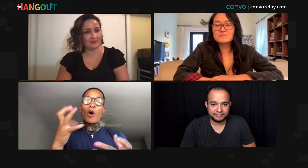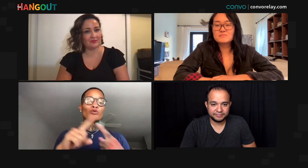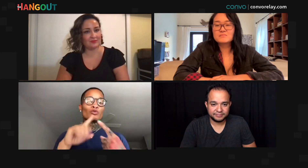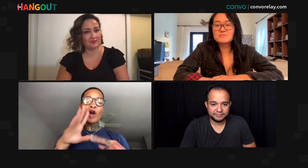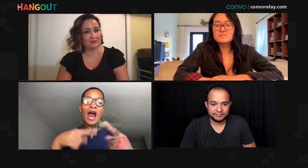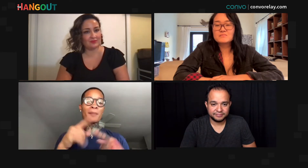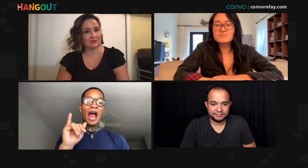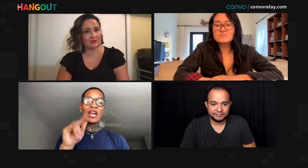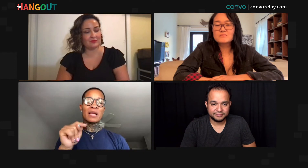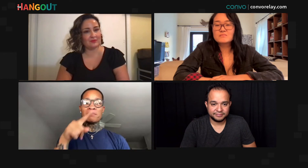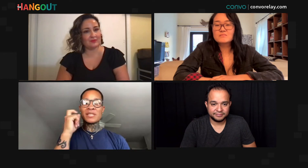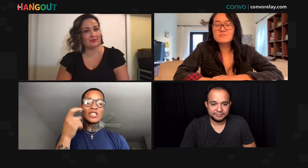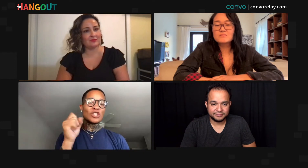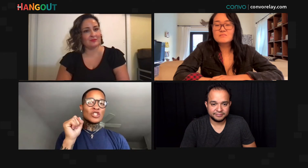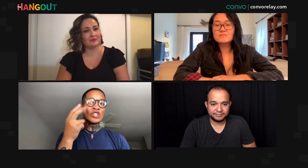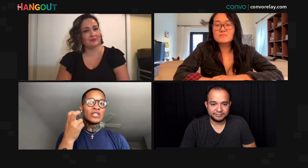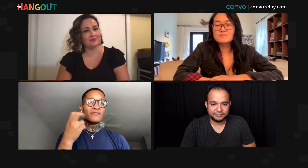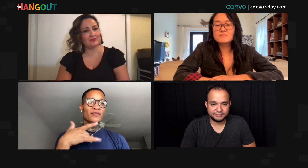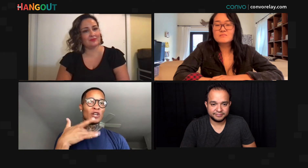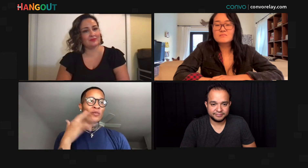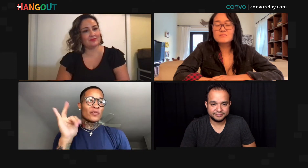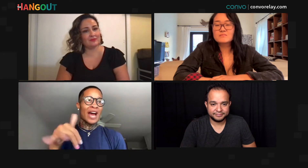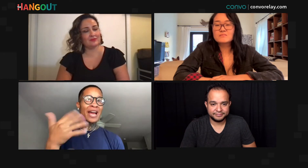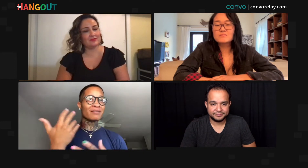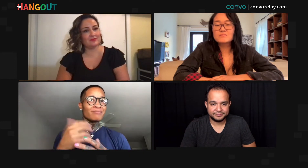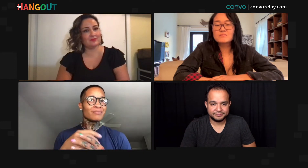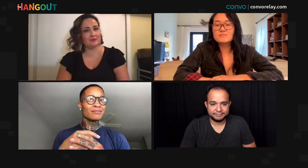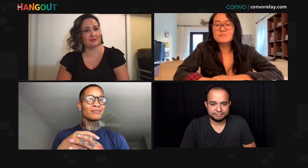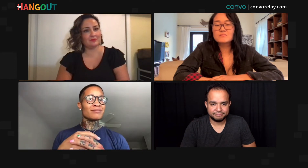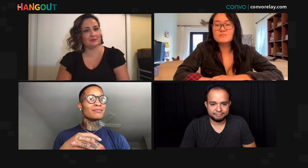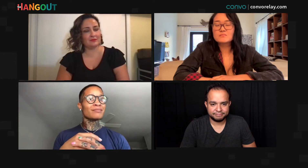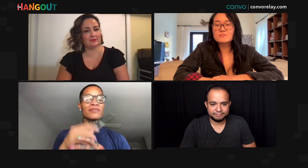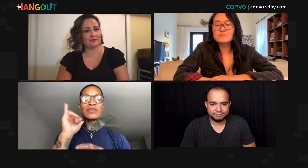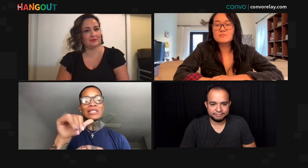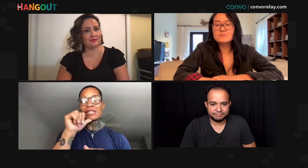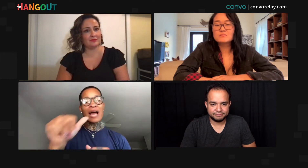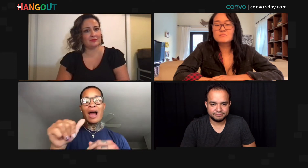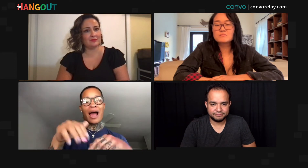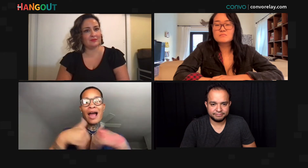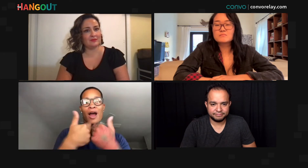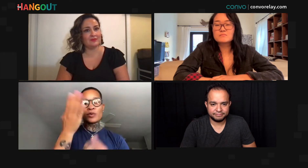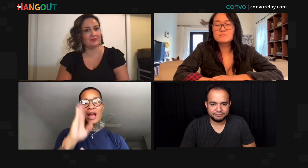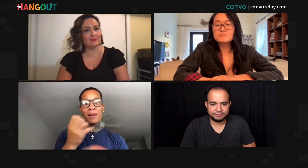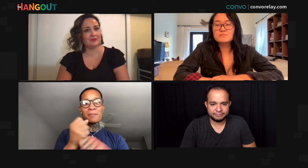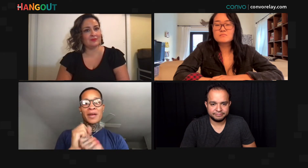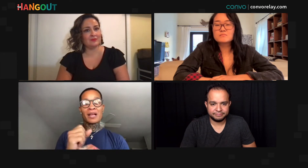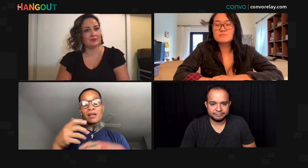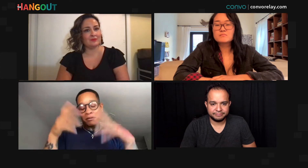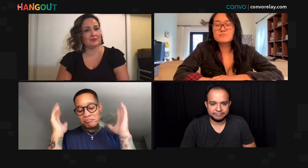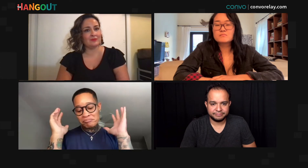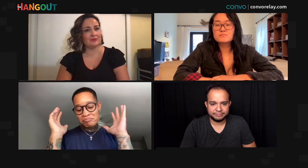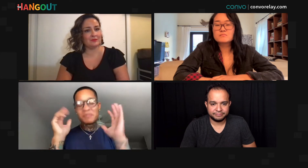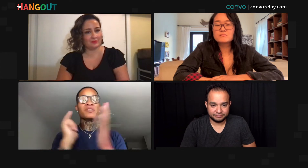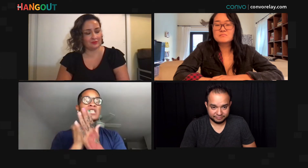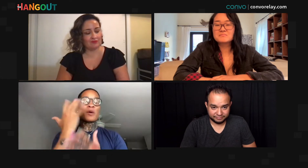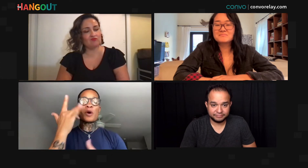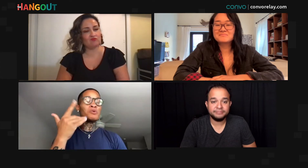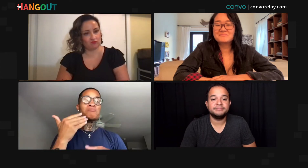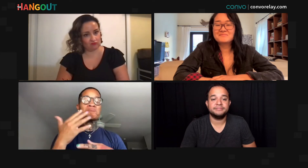But she didn't want to talk about it because she just felt that she felt like it wasn't how God, makes